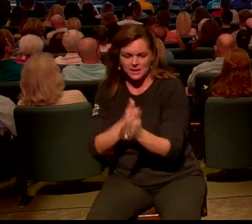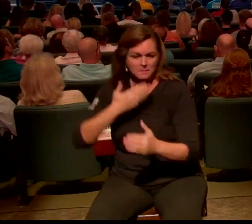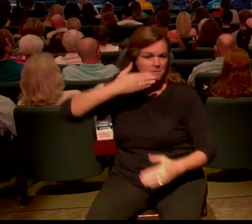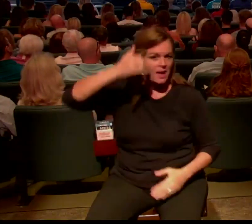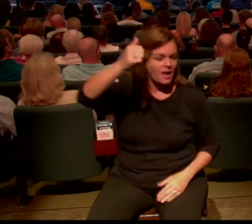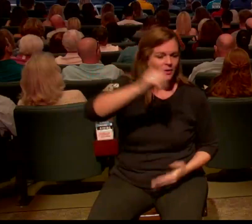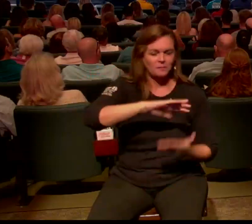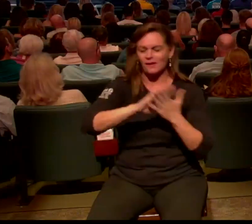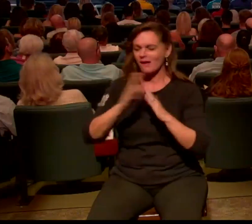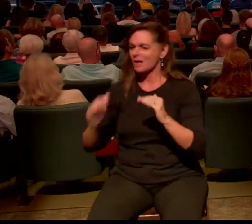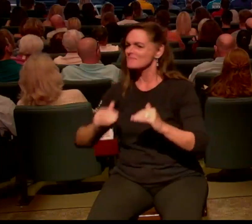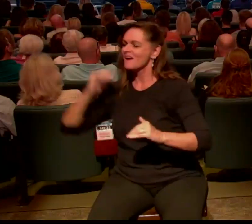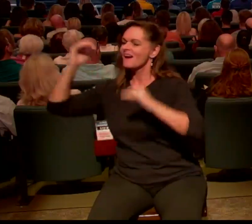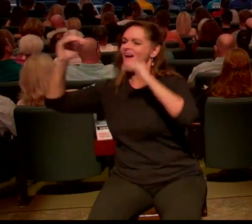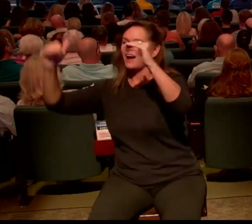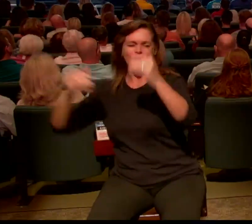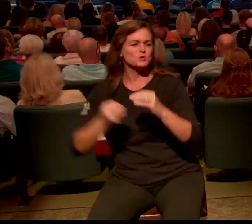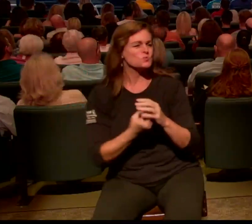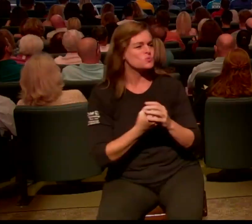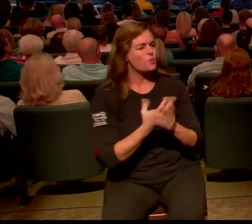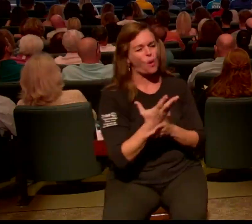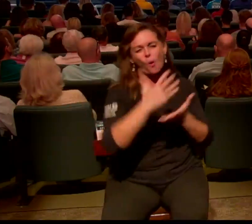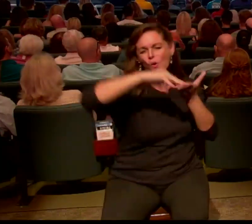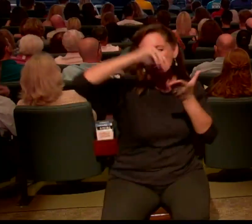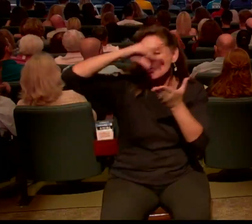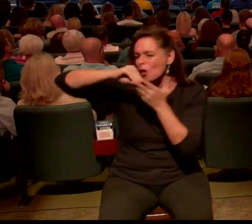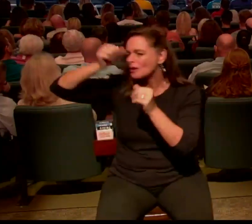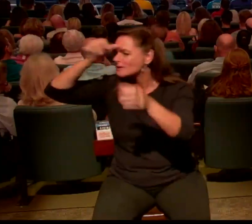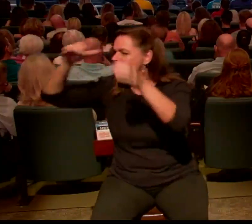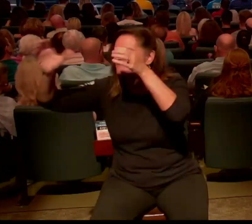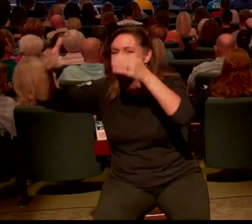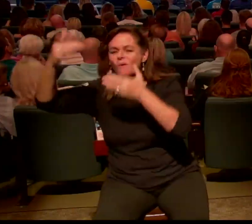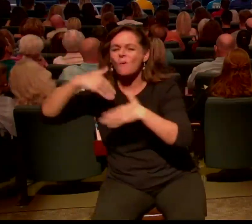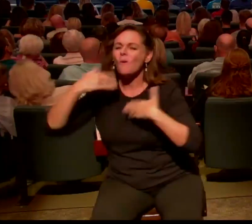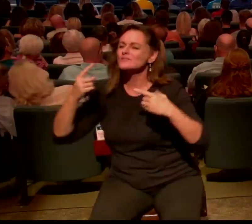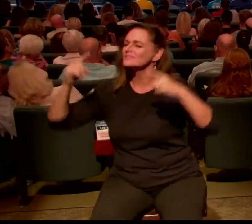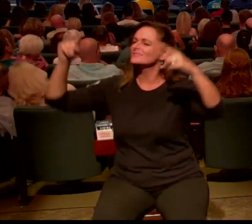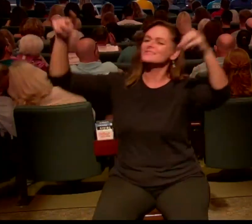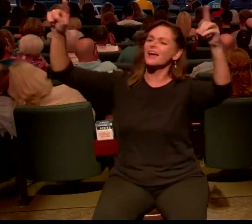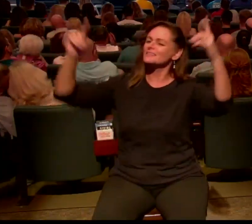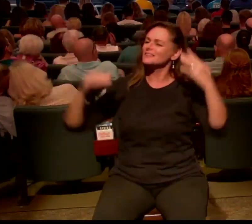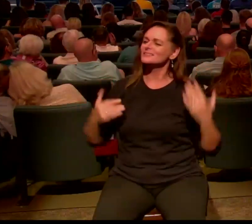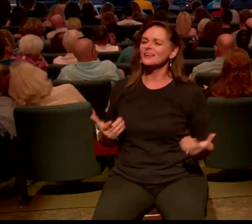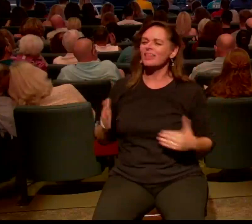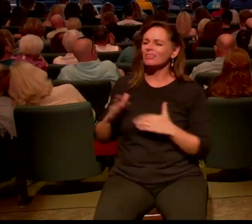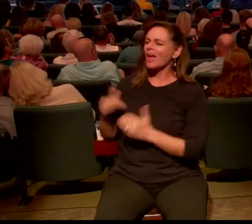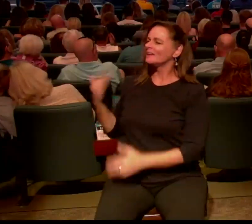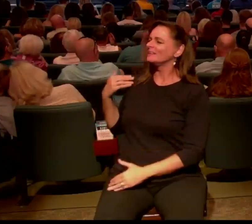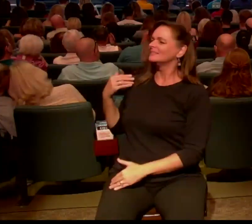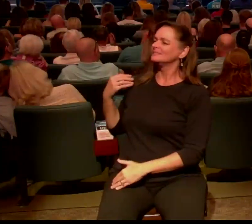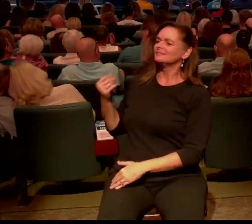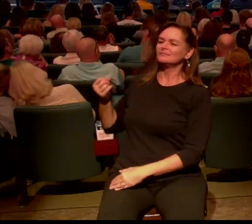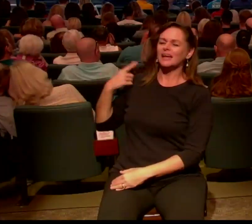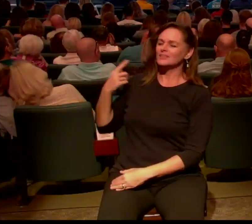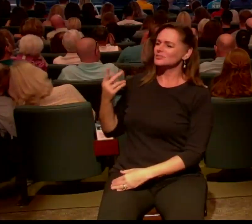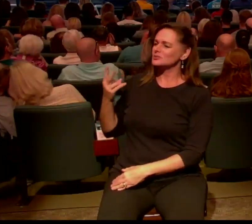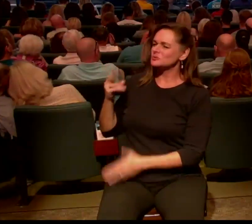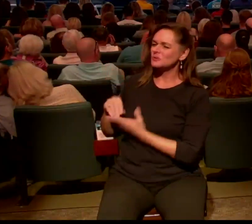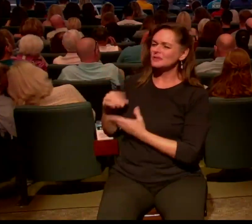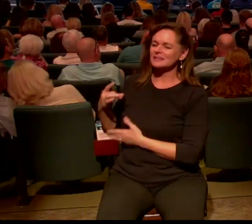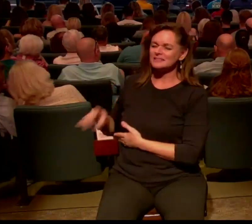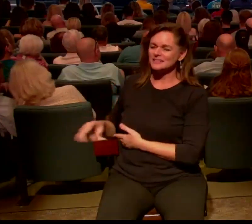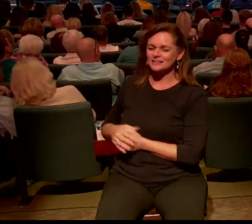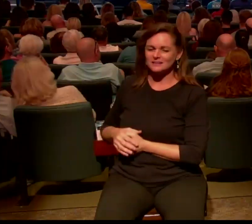growing more than you ever have before. I see that in you. Do you know within you, you have